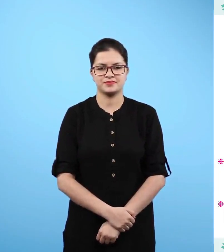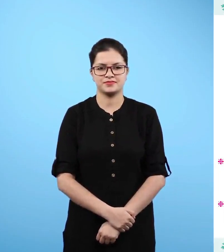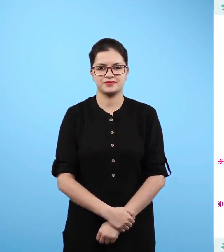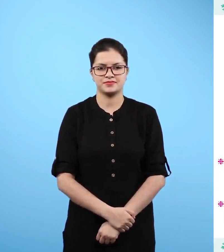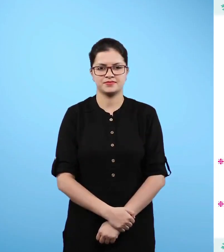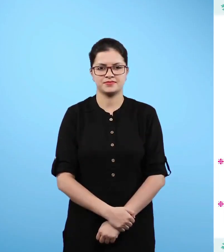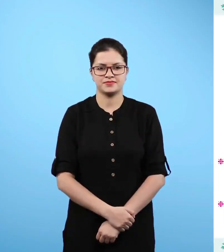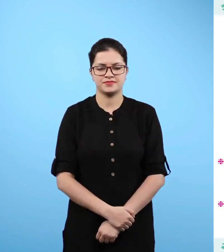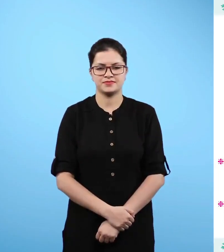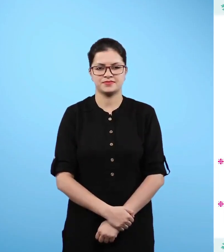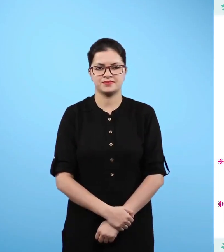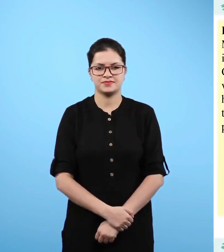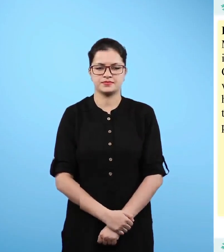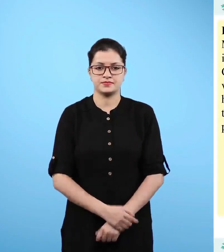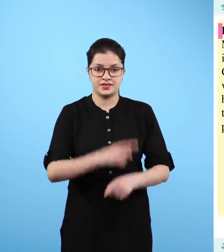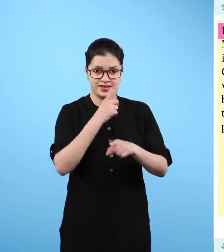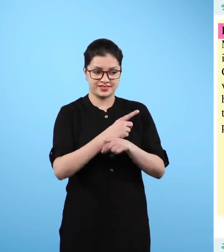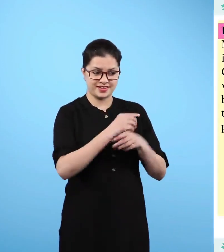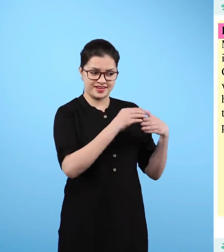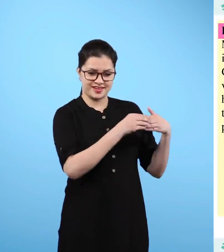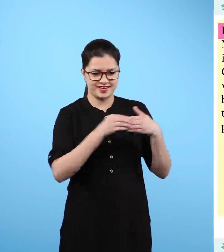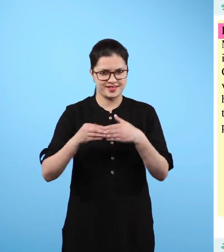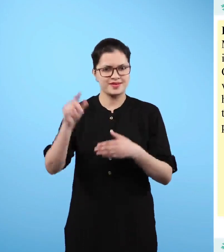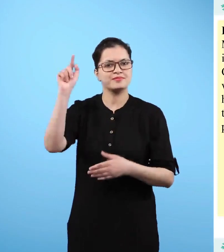may not fold. For the teacher.